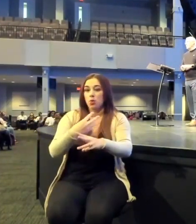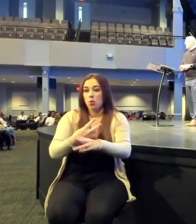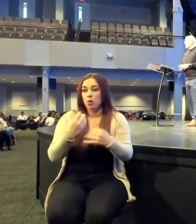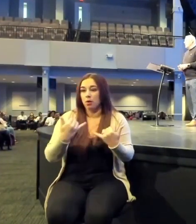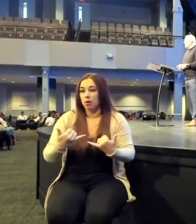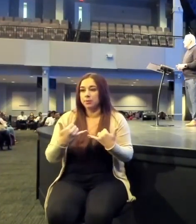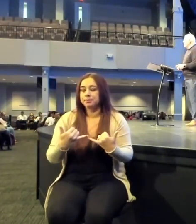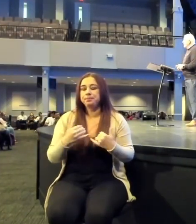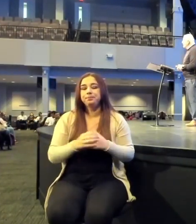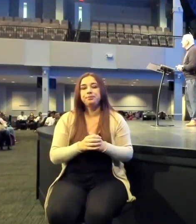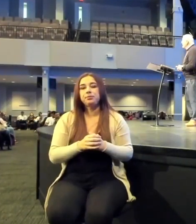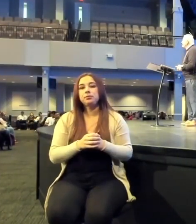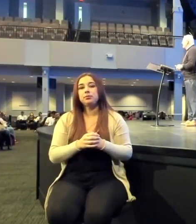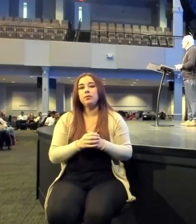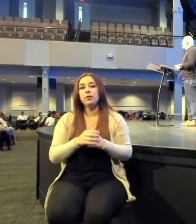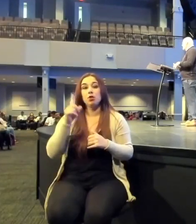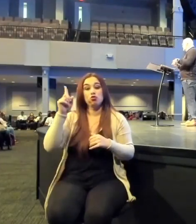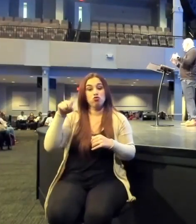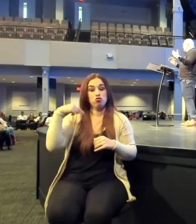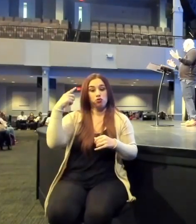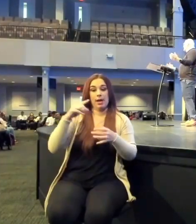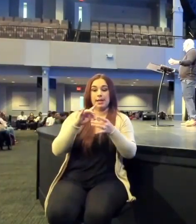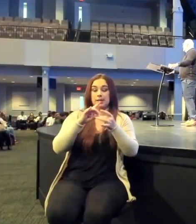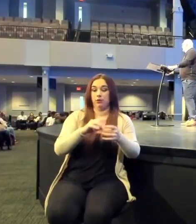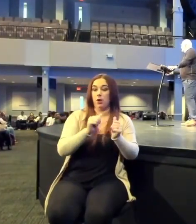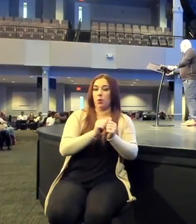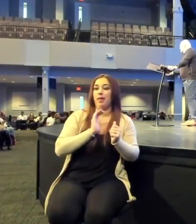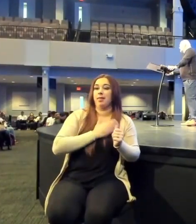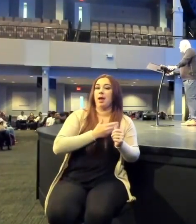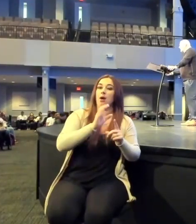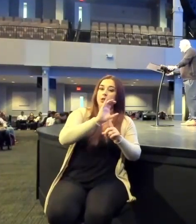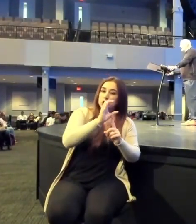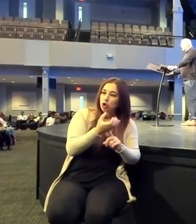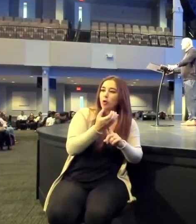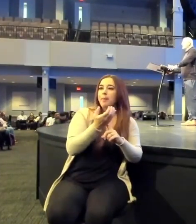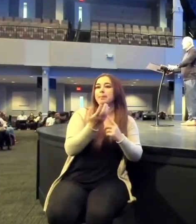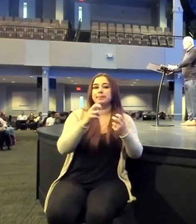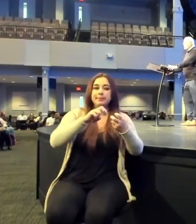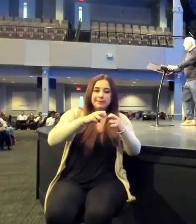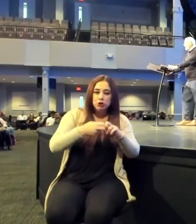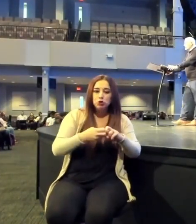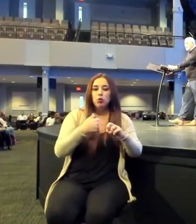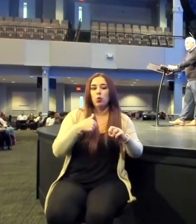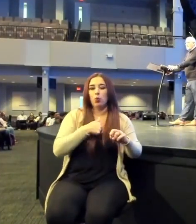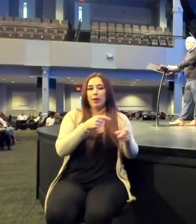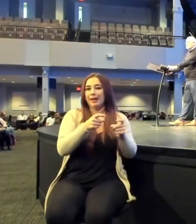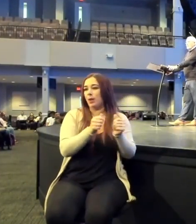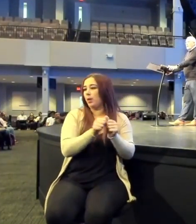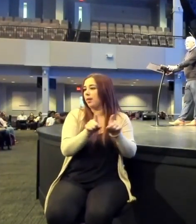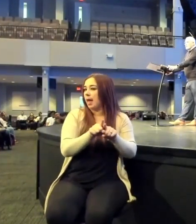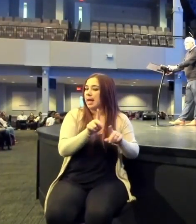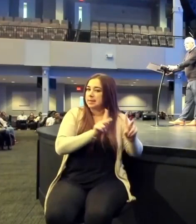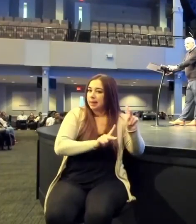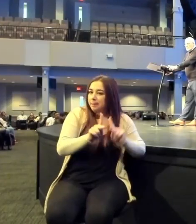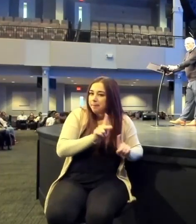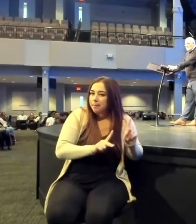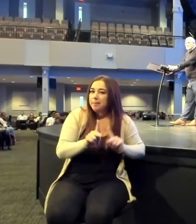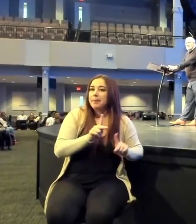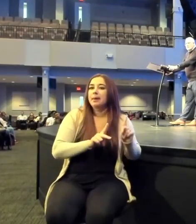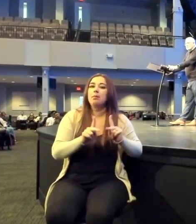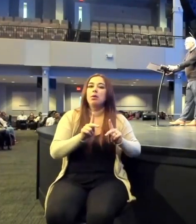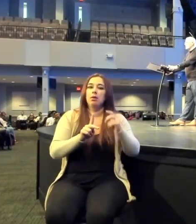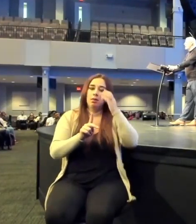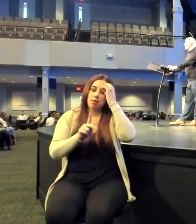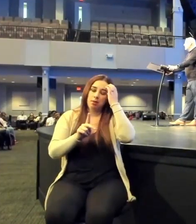live in. Not only is it crazy in terms of just circumstantially issues that we are contending with as people, as a group